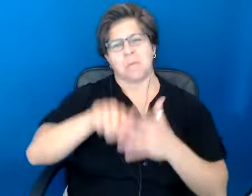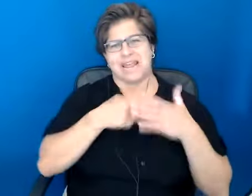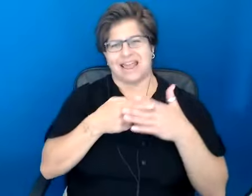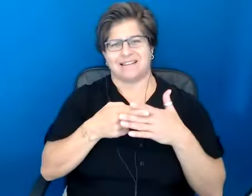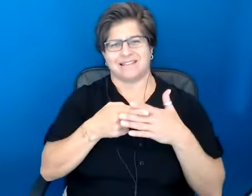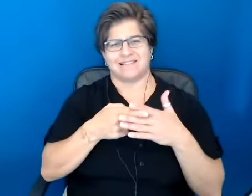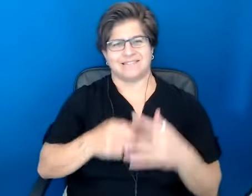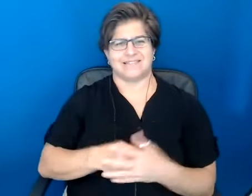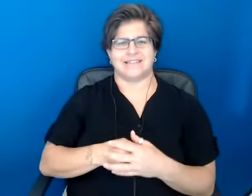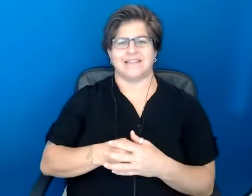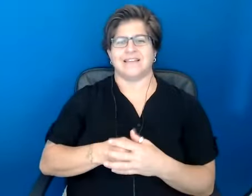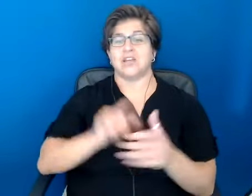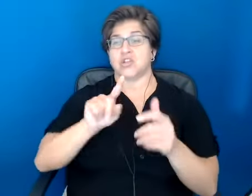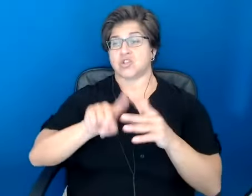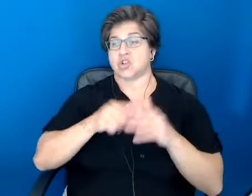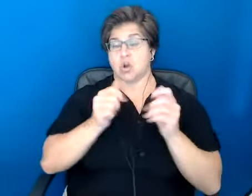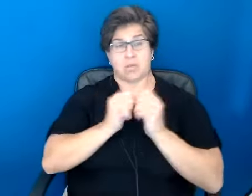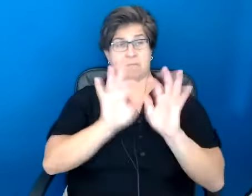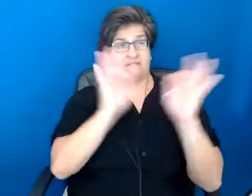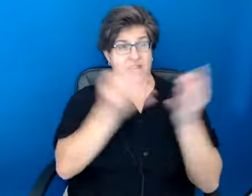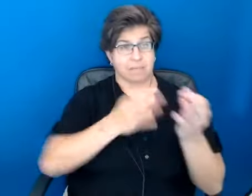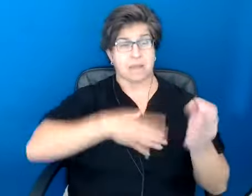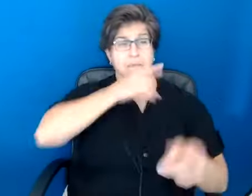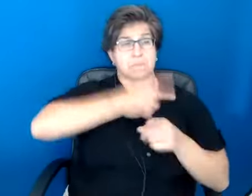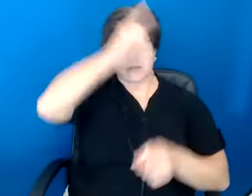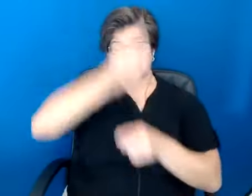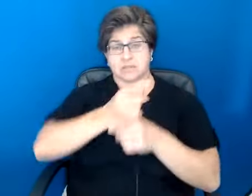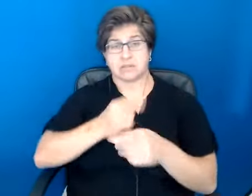list, who to make amends to. Again, that was a new beginning.